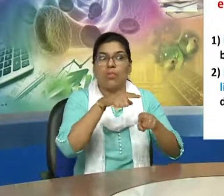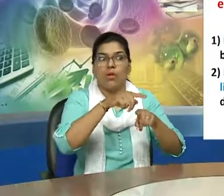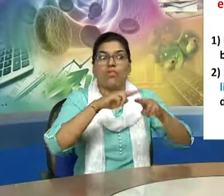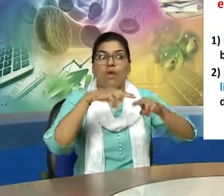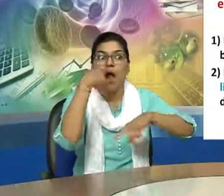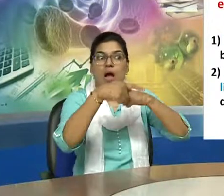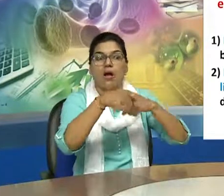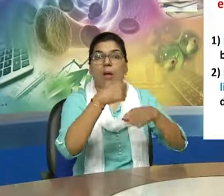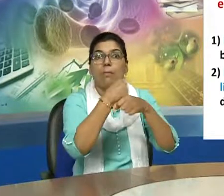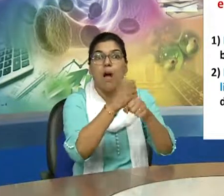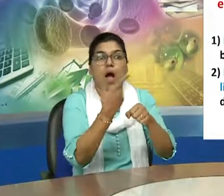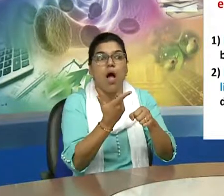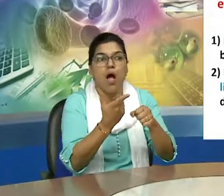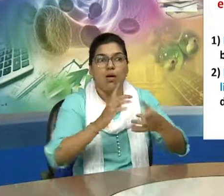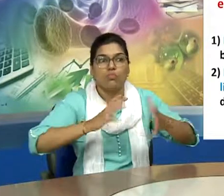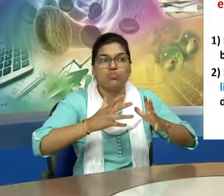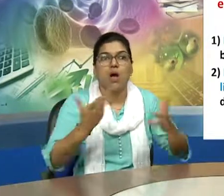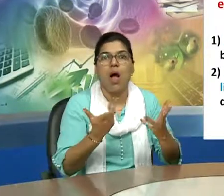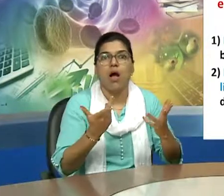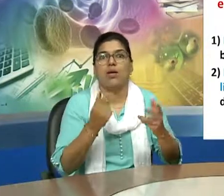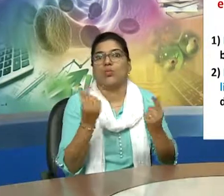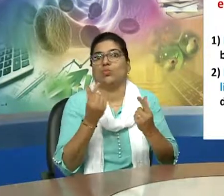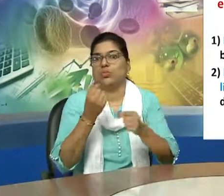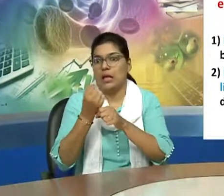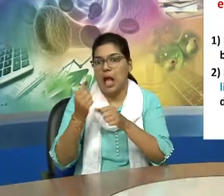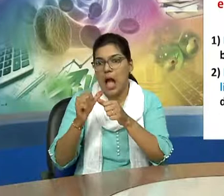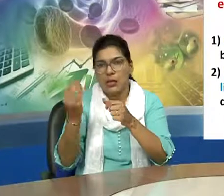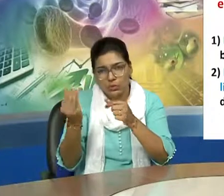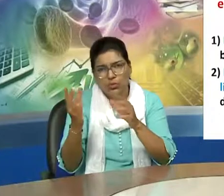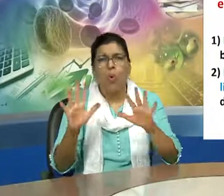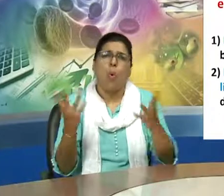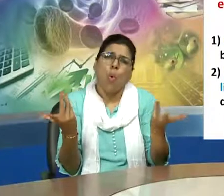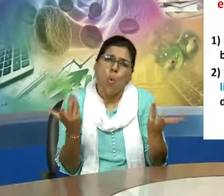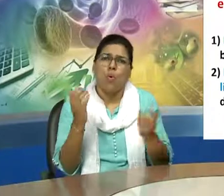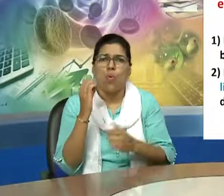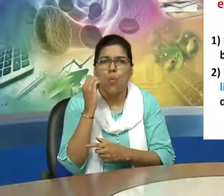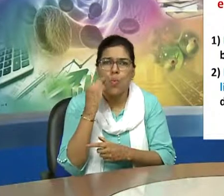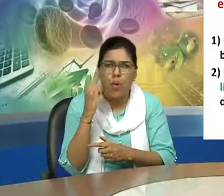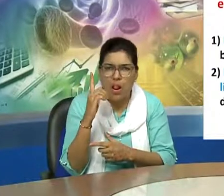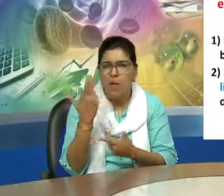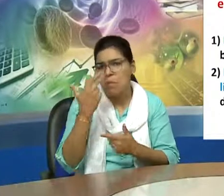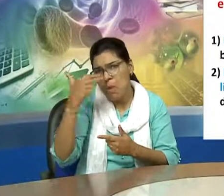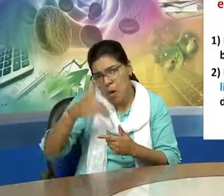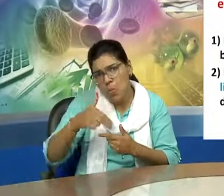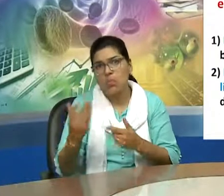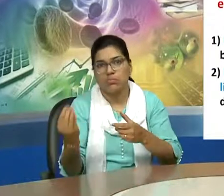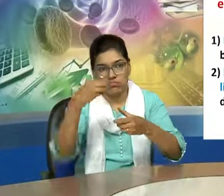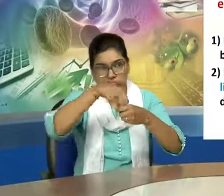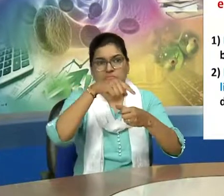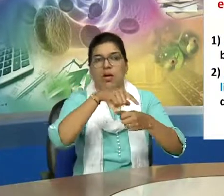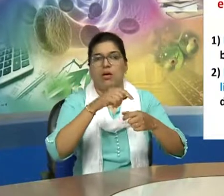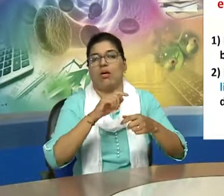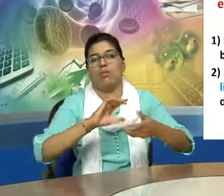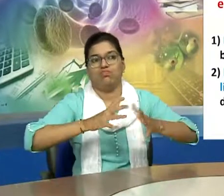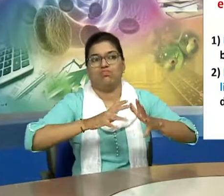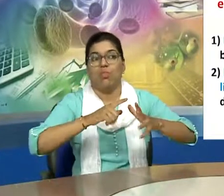the liquid effluent. All those things which pollute the